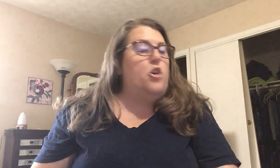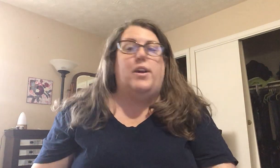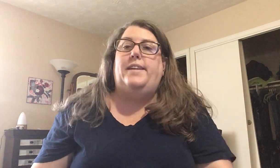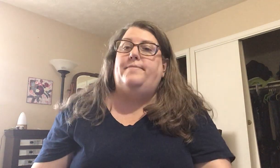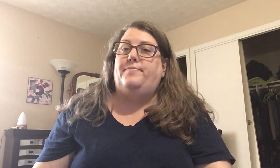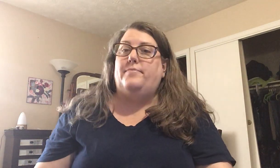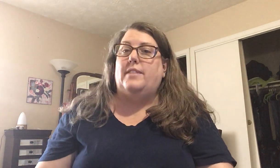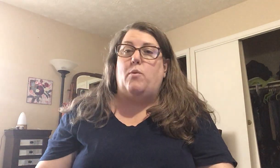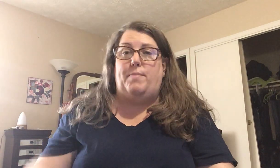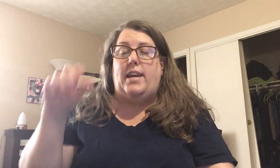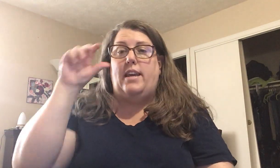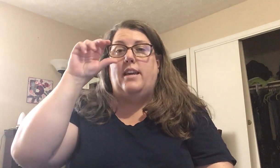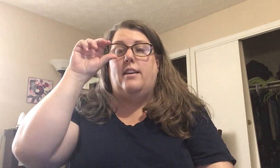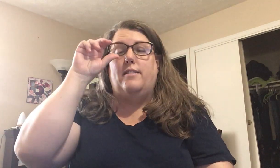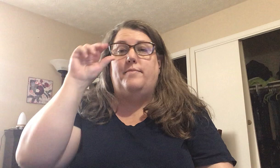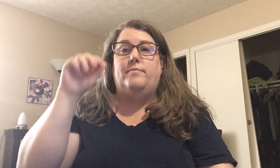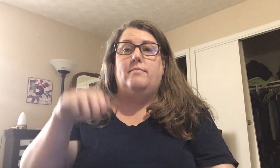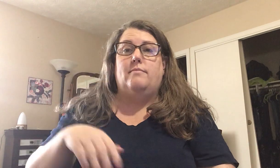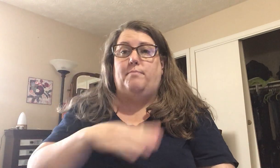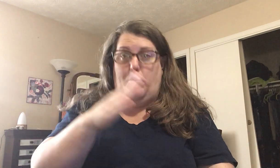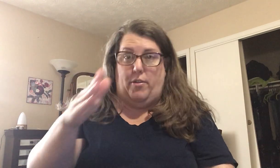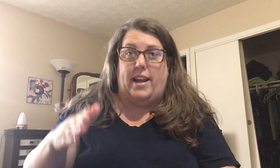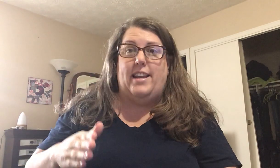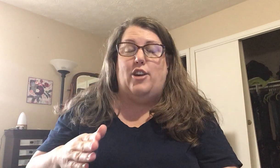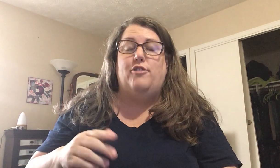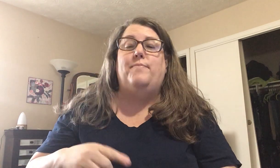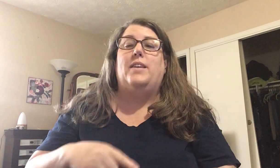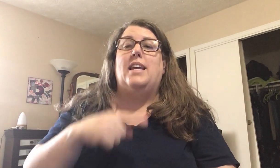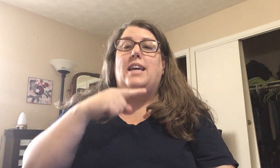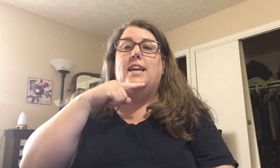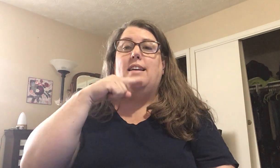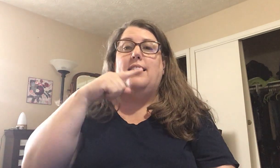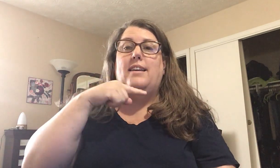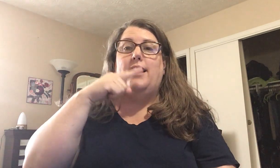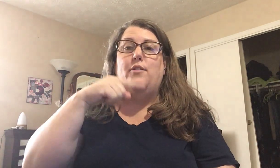Hearing, that would be people that can hear. Hearing.